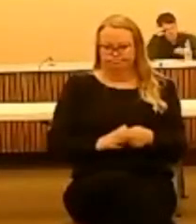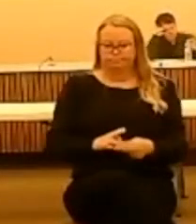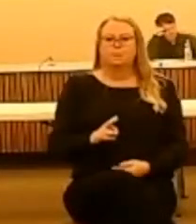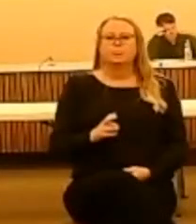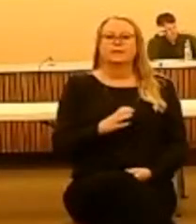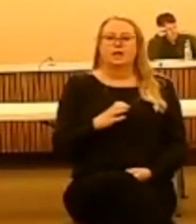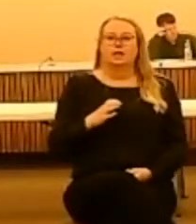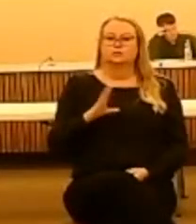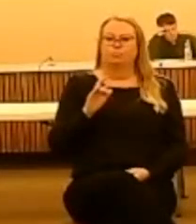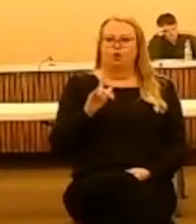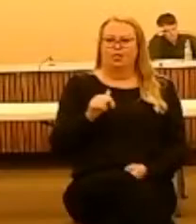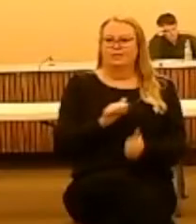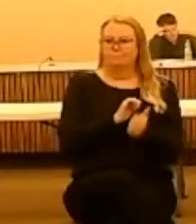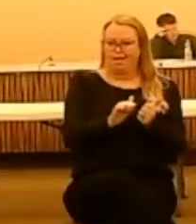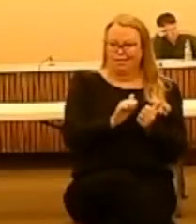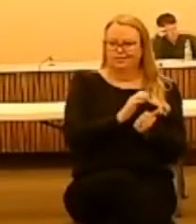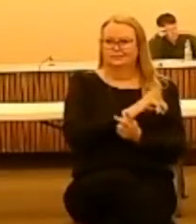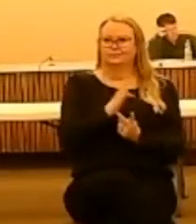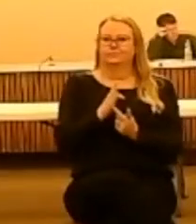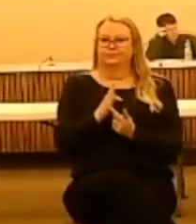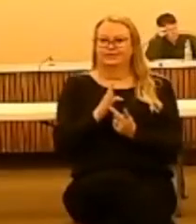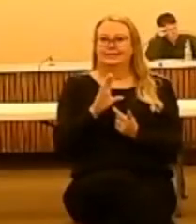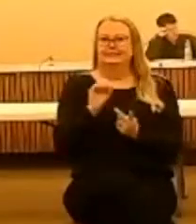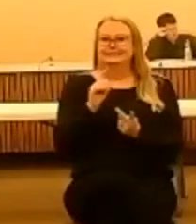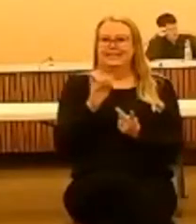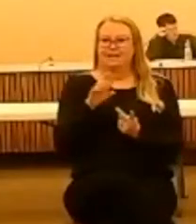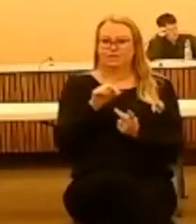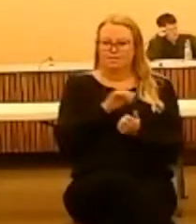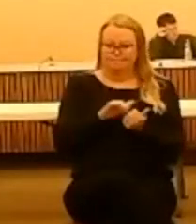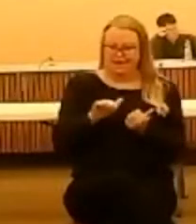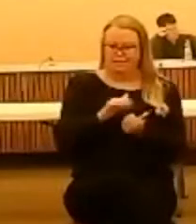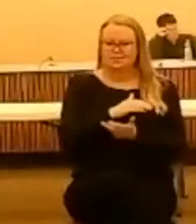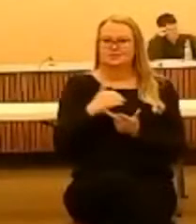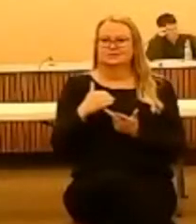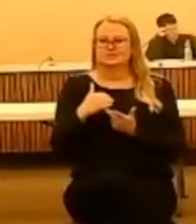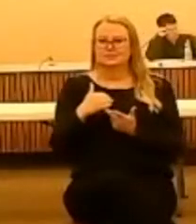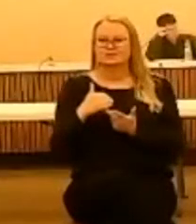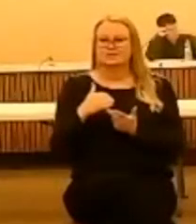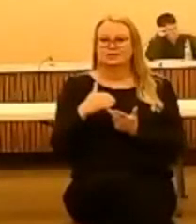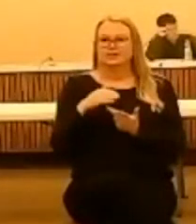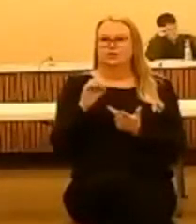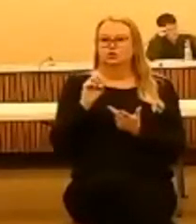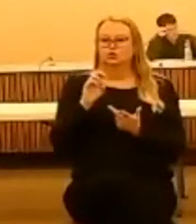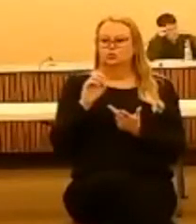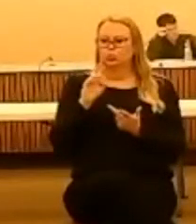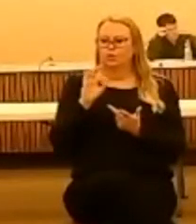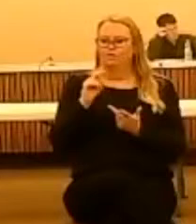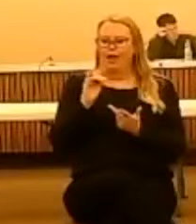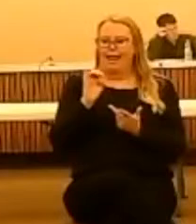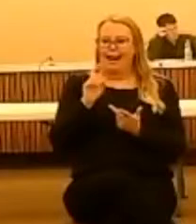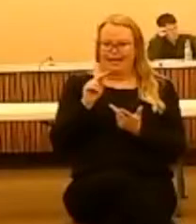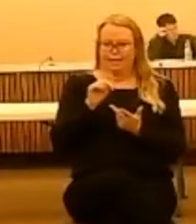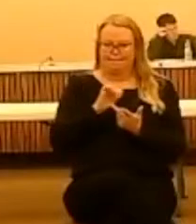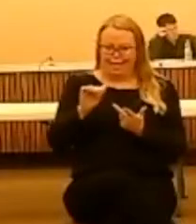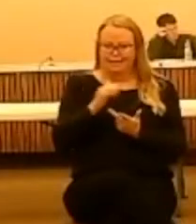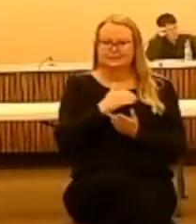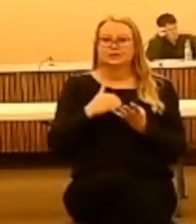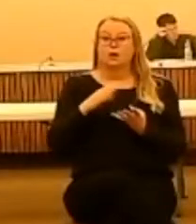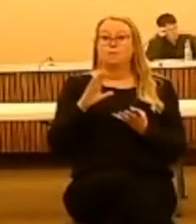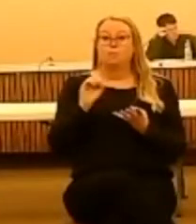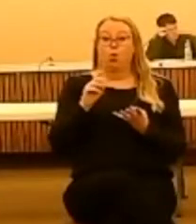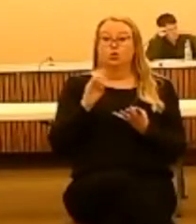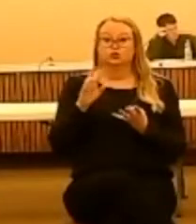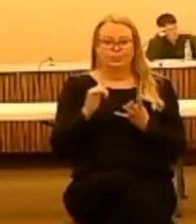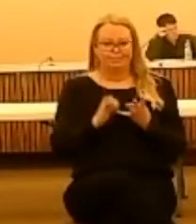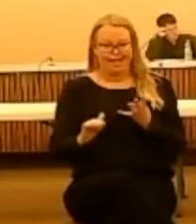Councilmember Barley. Aye. Councilmember Stafford. Aye. Councilmember Safranek. Aye. Councilmember Bolzner.